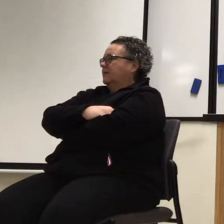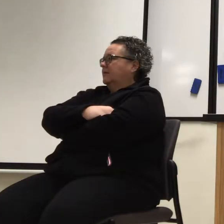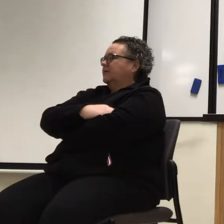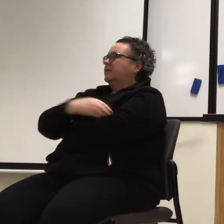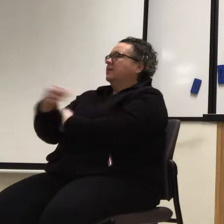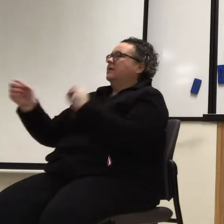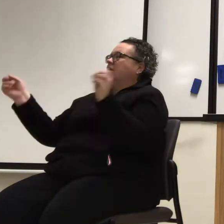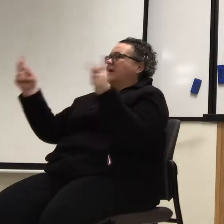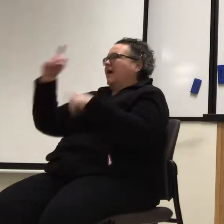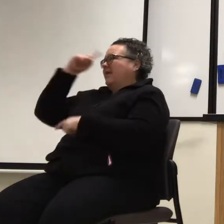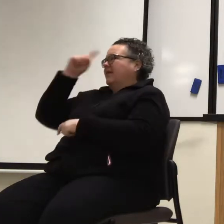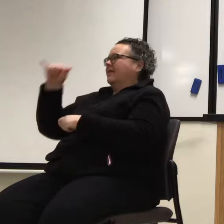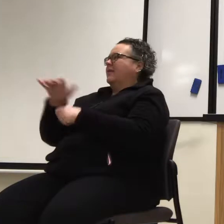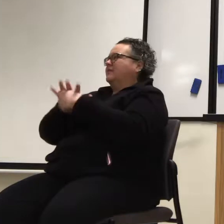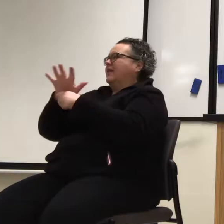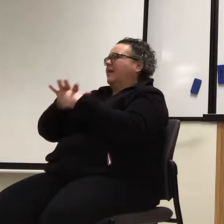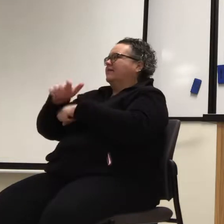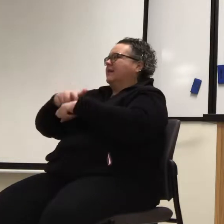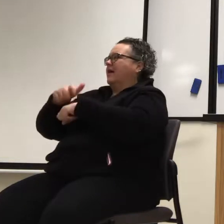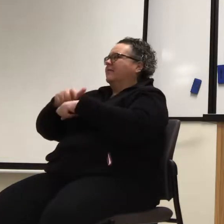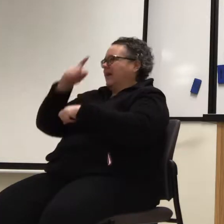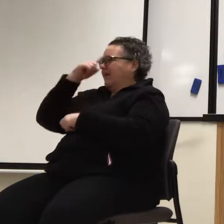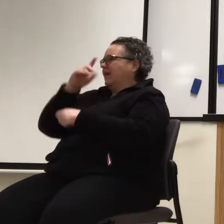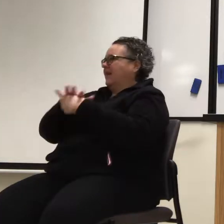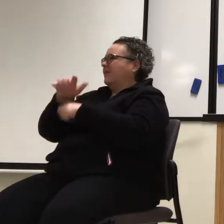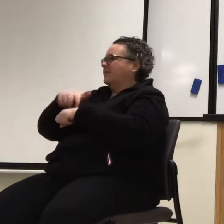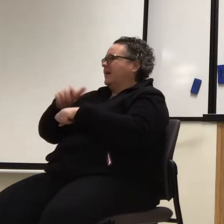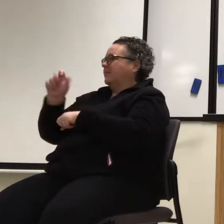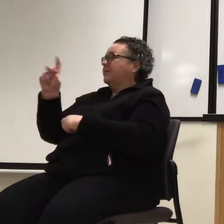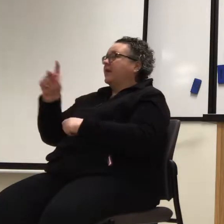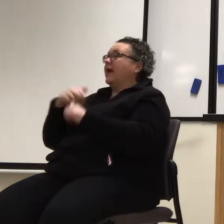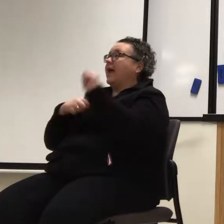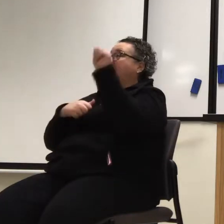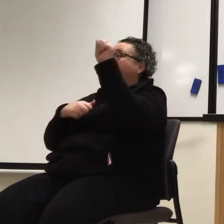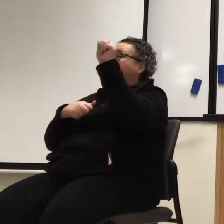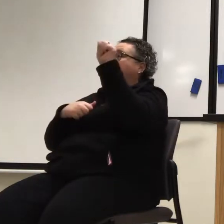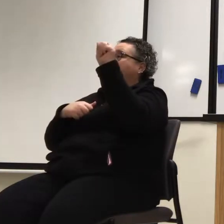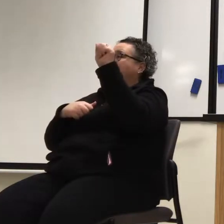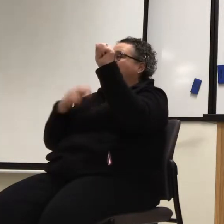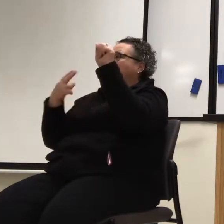All right, I think that was enough time. What you call the A's?